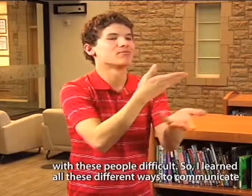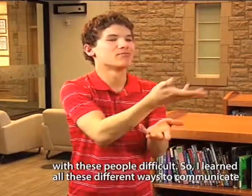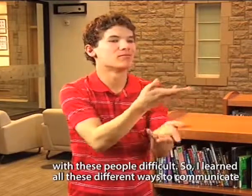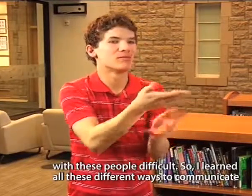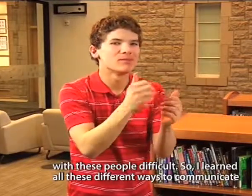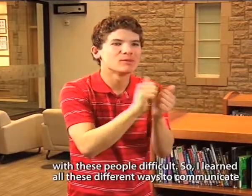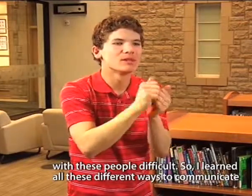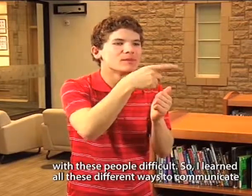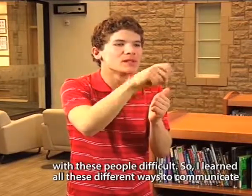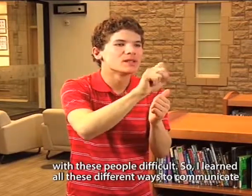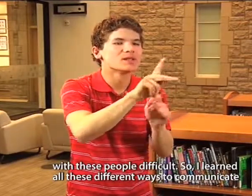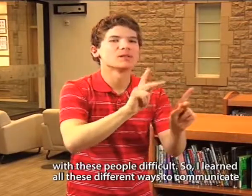difficult.